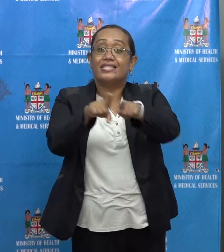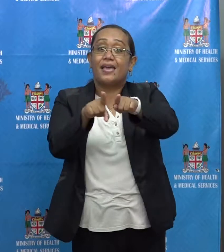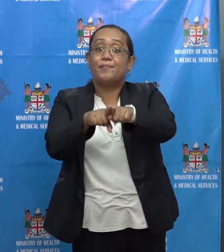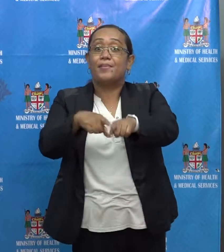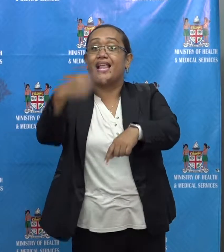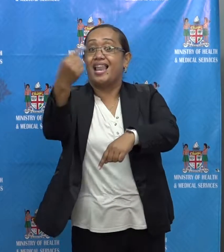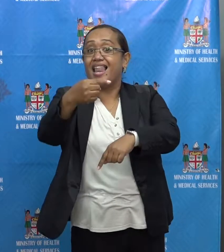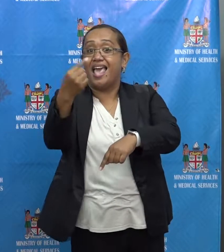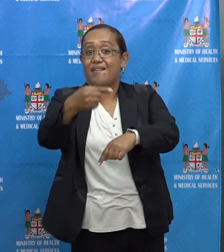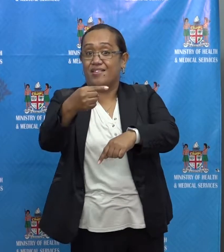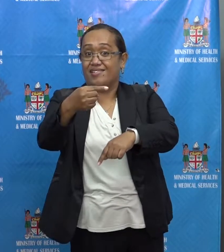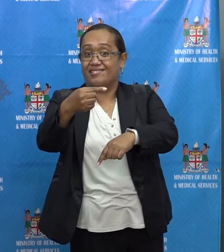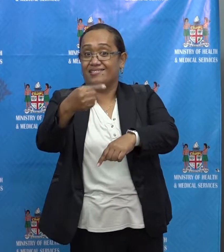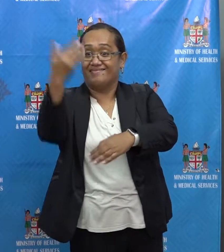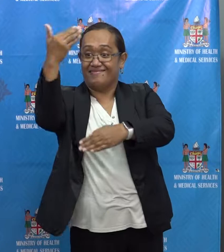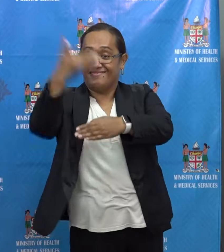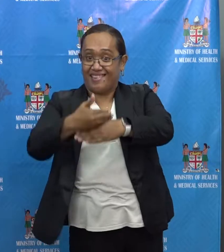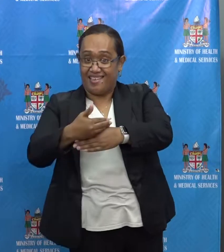effect.